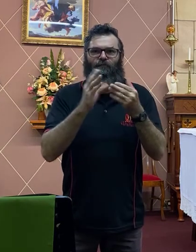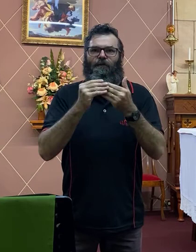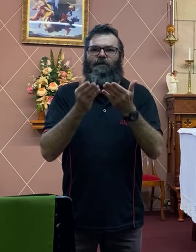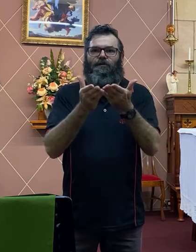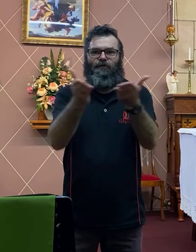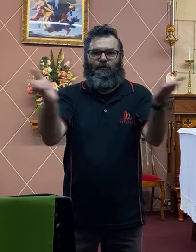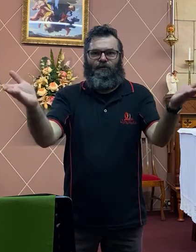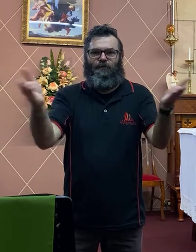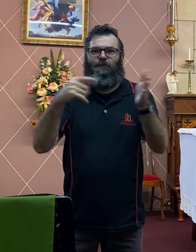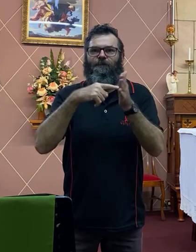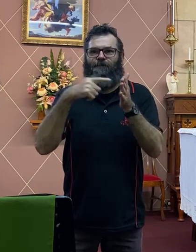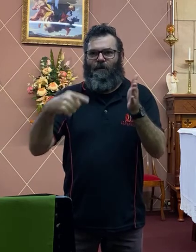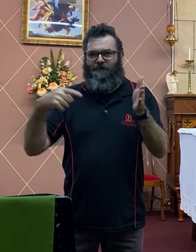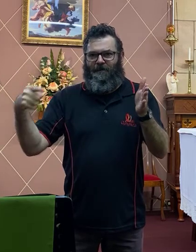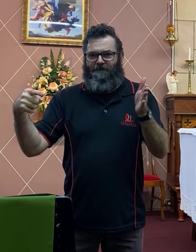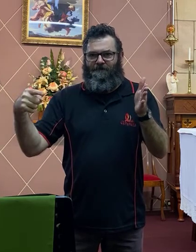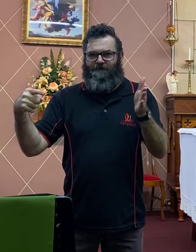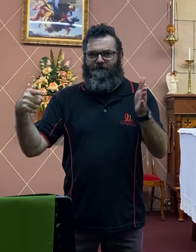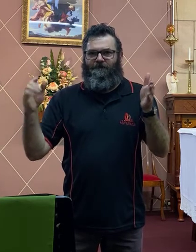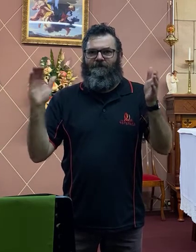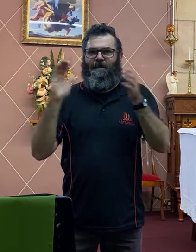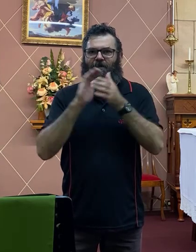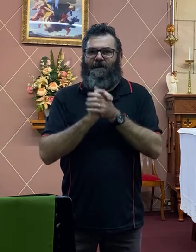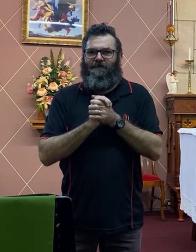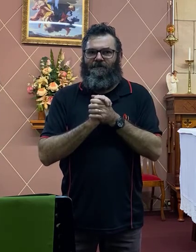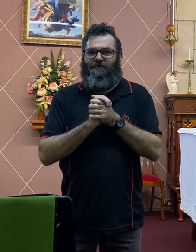God, forever and ever. Amen.